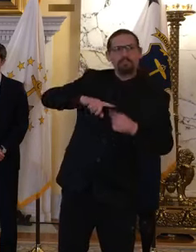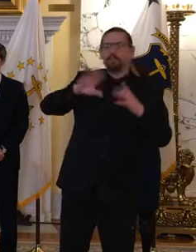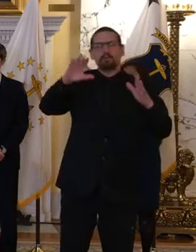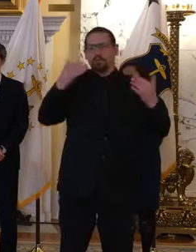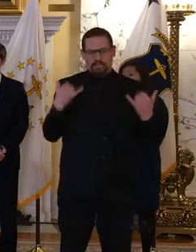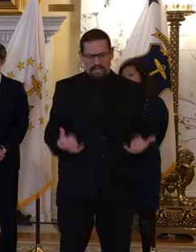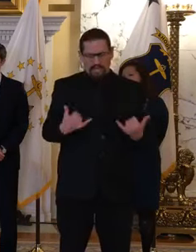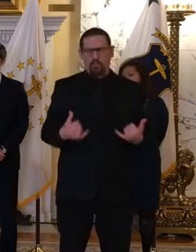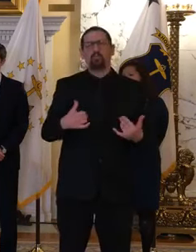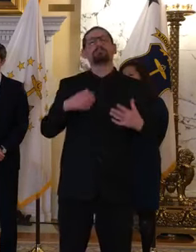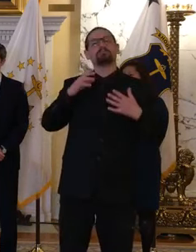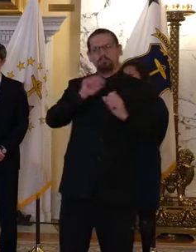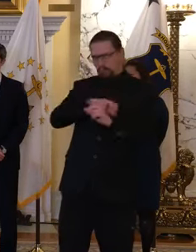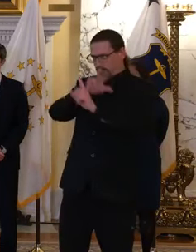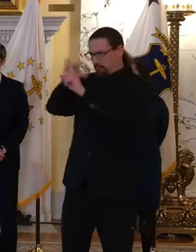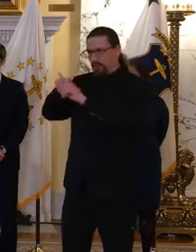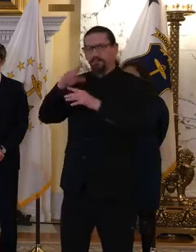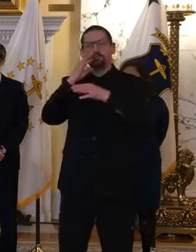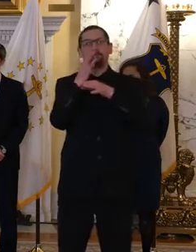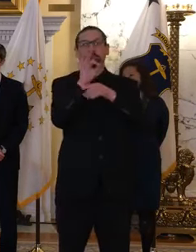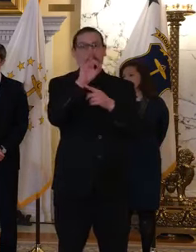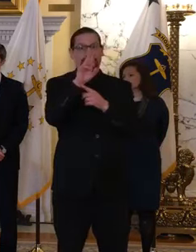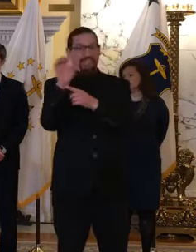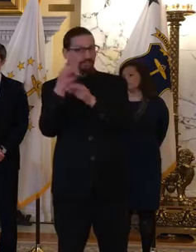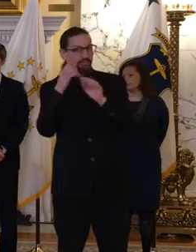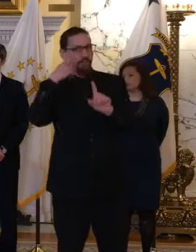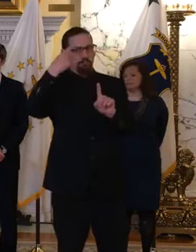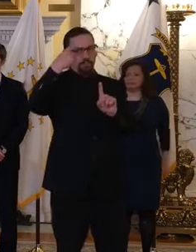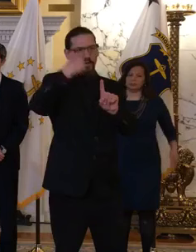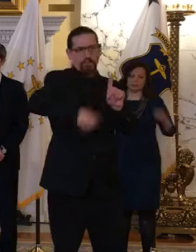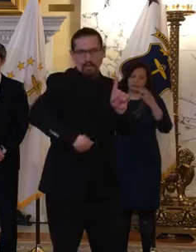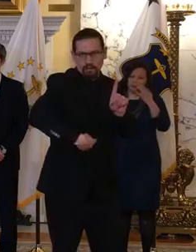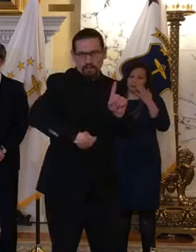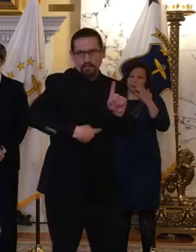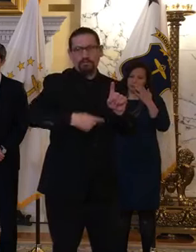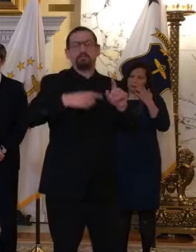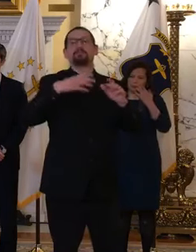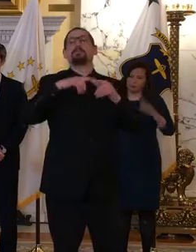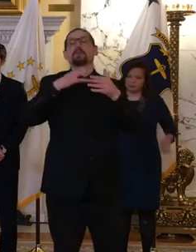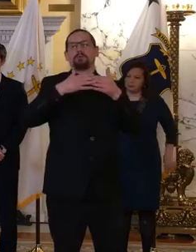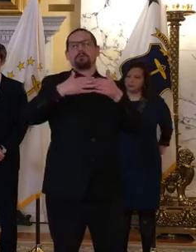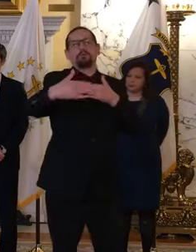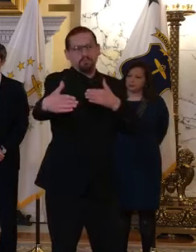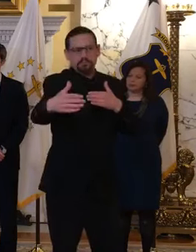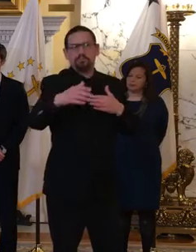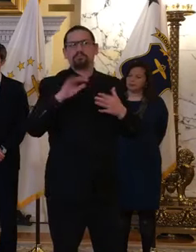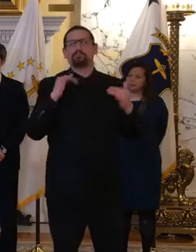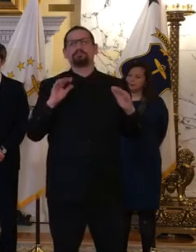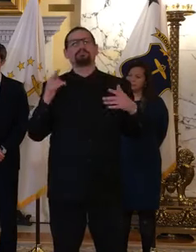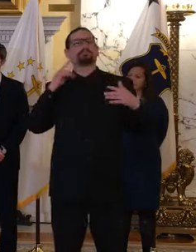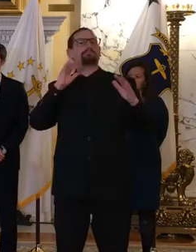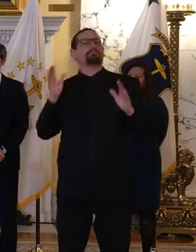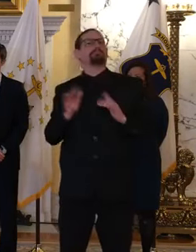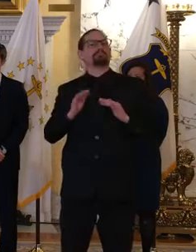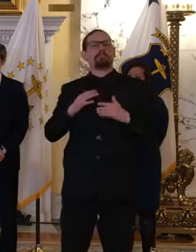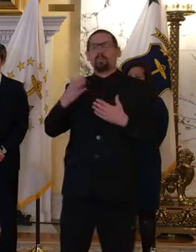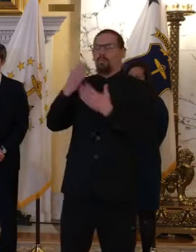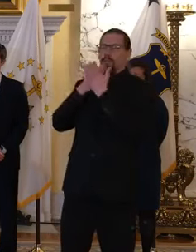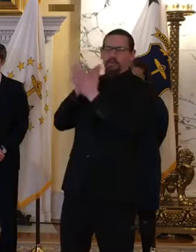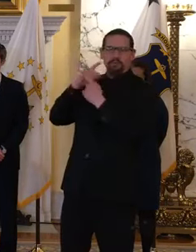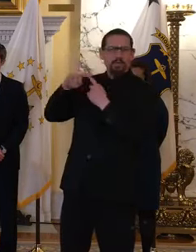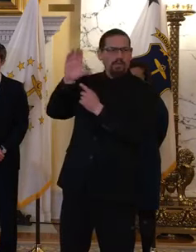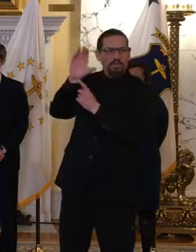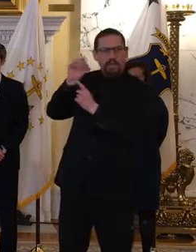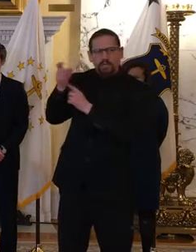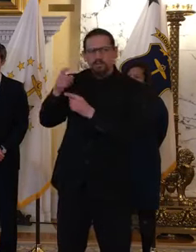So, and I want to thank Cox. Thank you, Cox, for doing this. Cox, Verizon, AT&T, T-Mobile, and